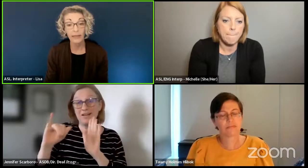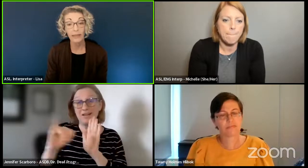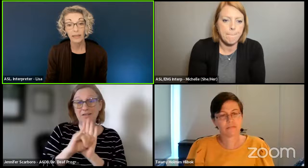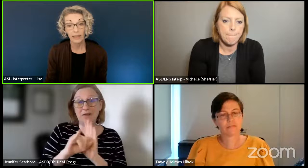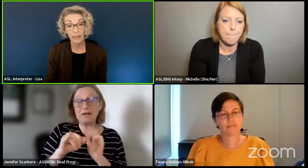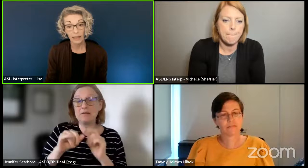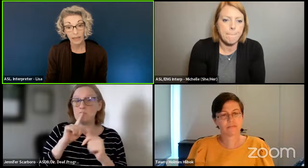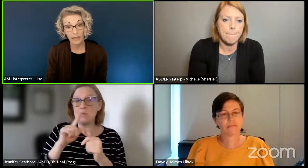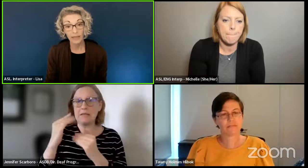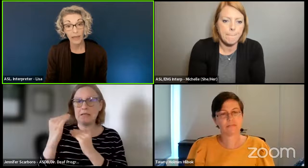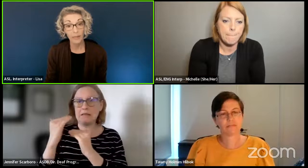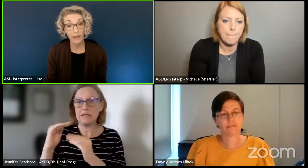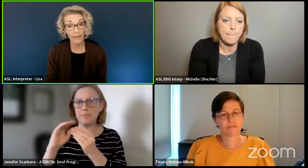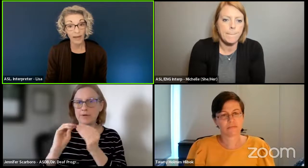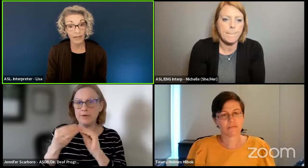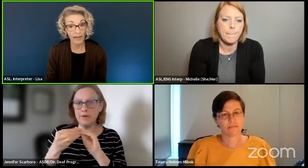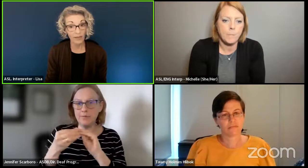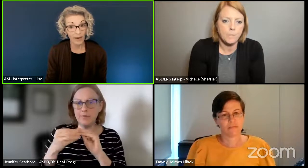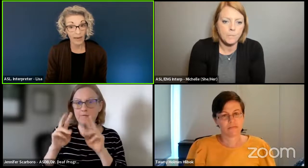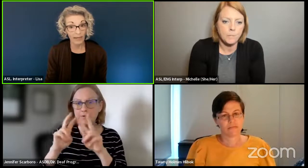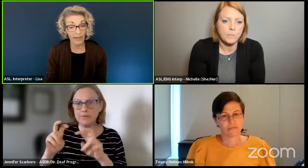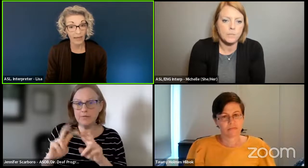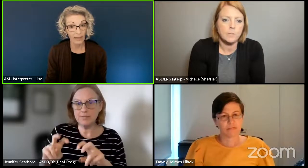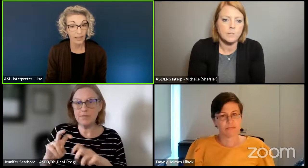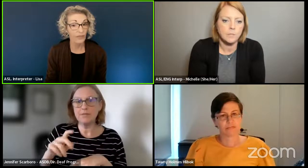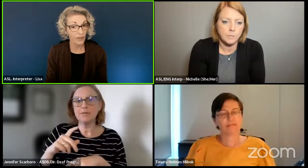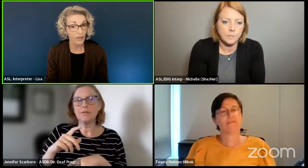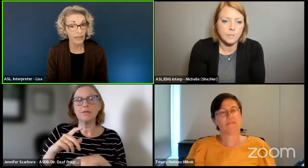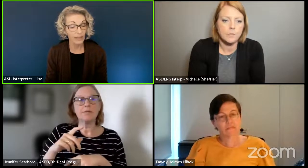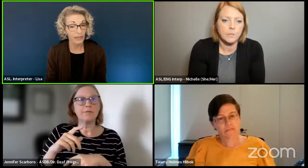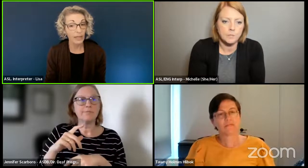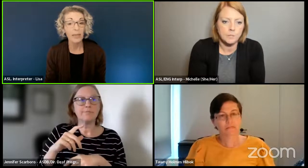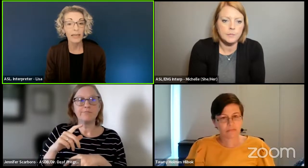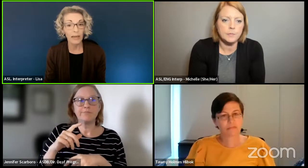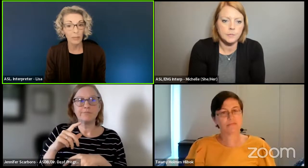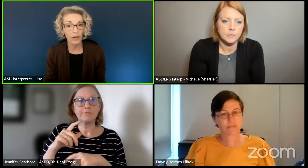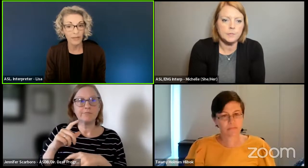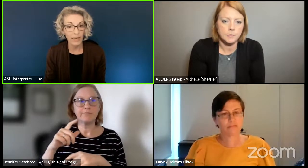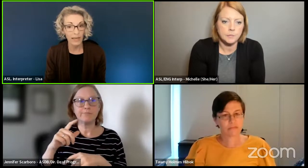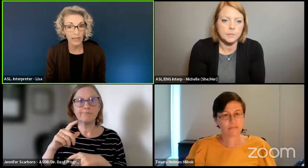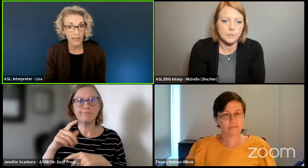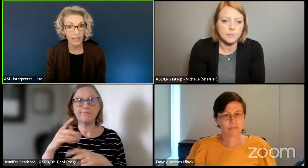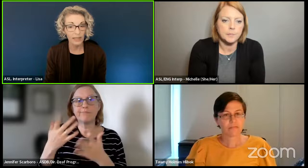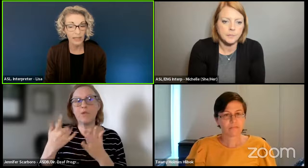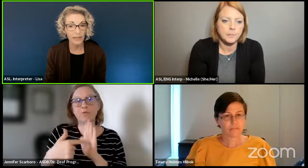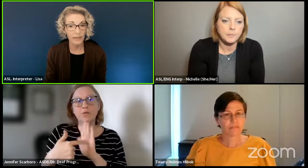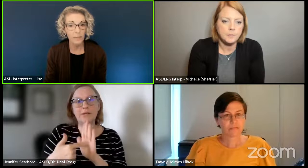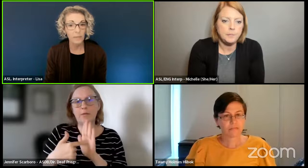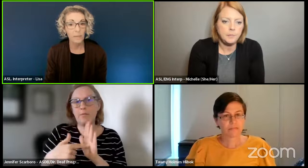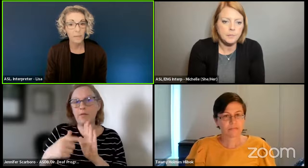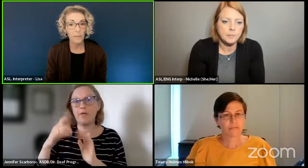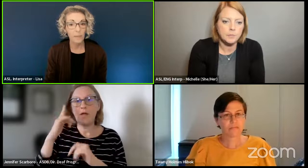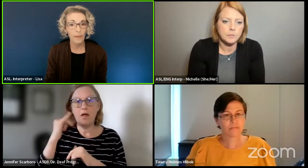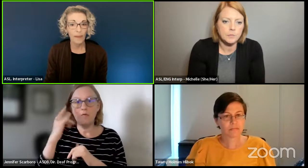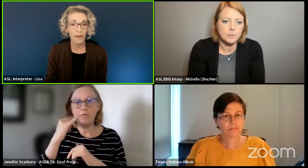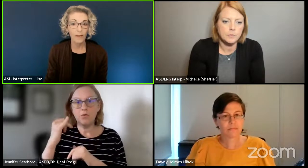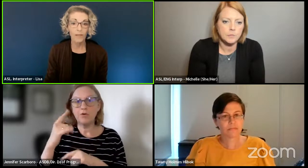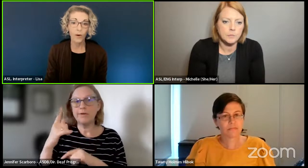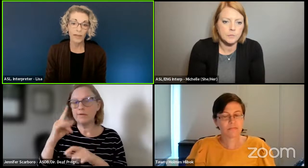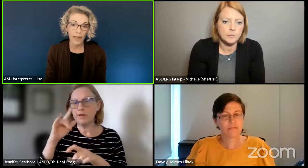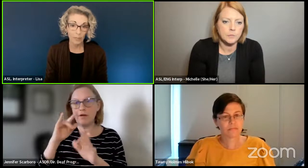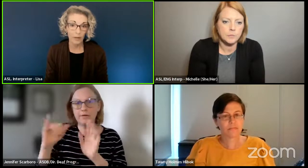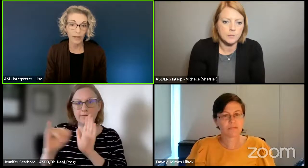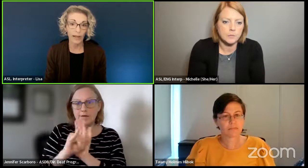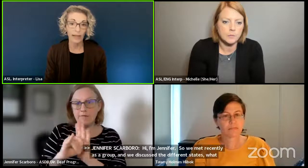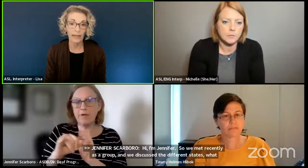using. Some have identified, there's a very limited number of assessments.